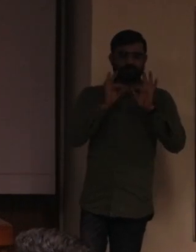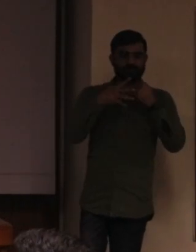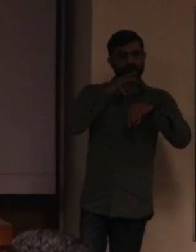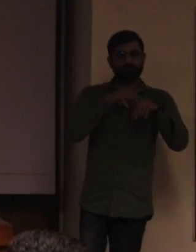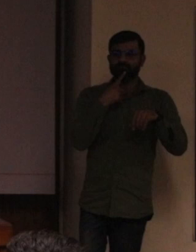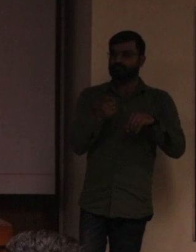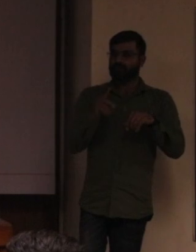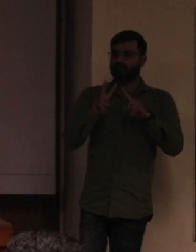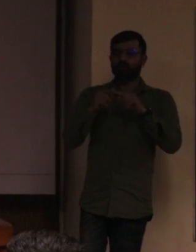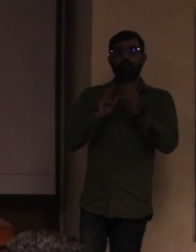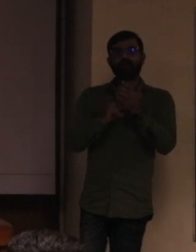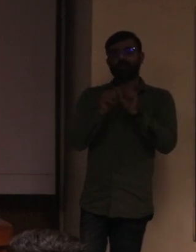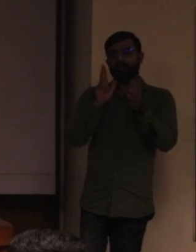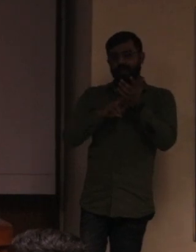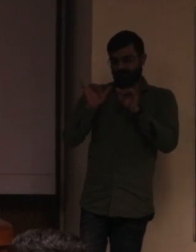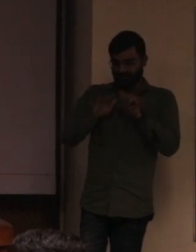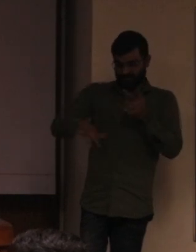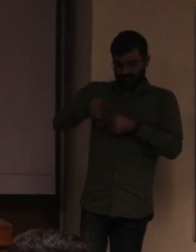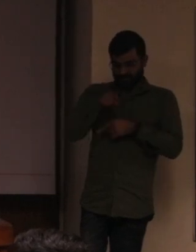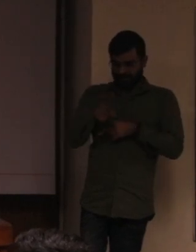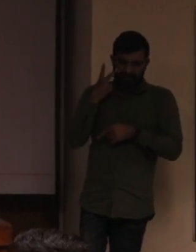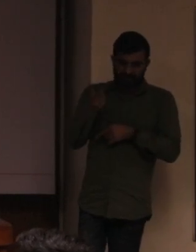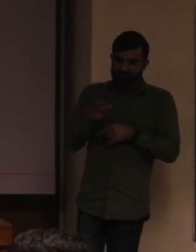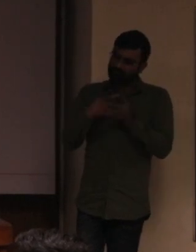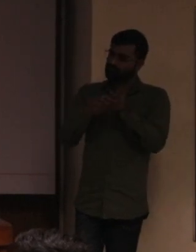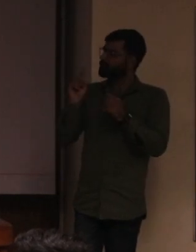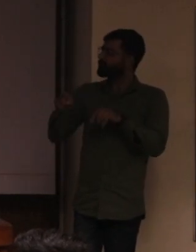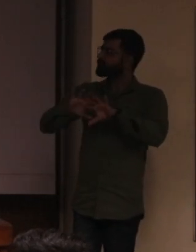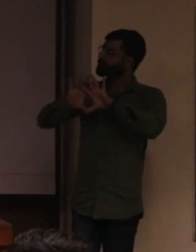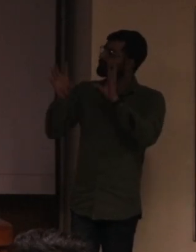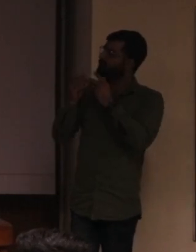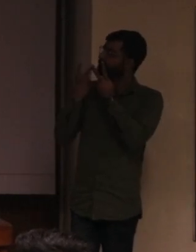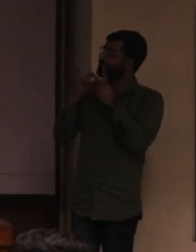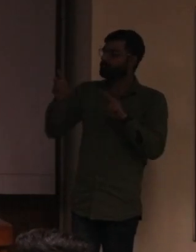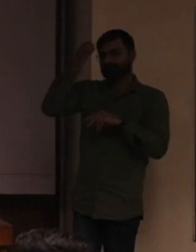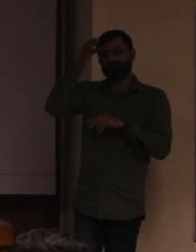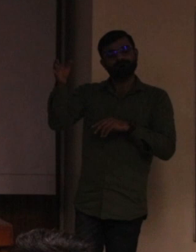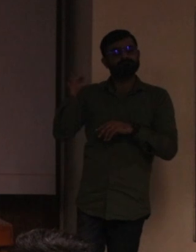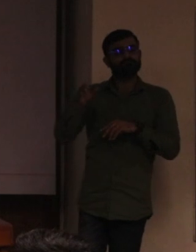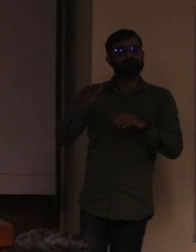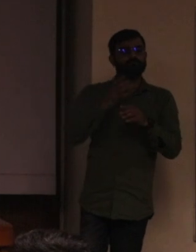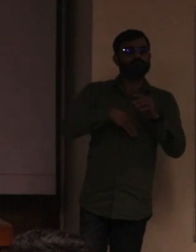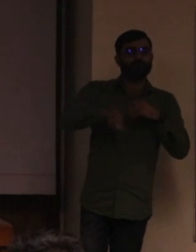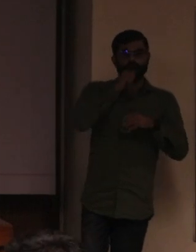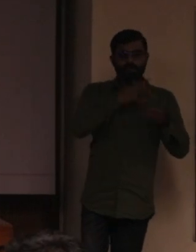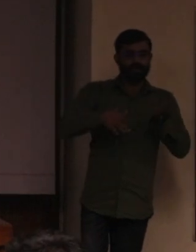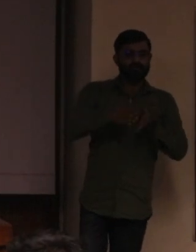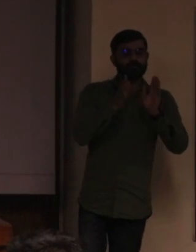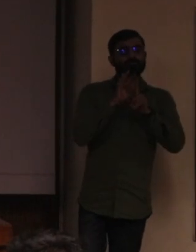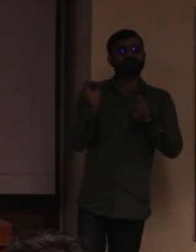And wetland must not be planted with a lot of trees. If you see, it has entirely different concept. You have tall grasses all around. Next